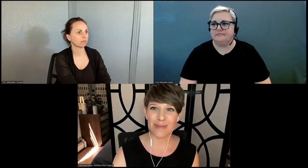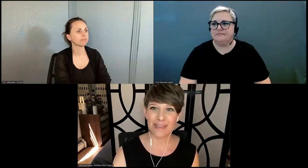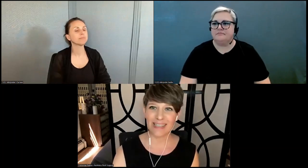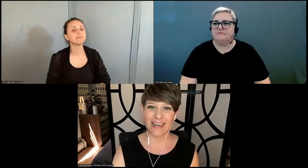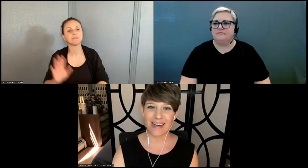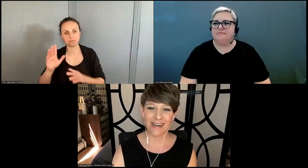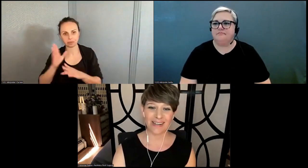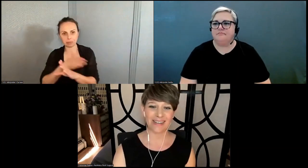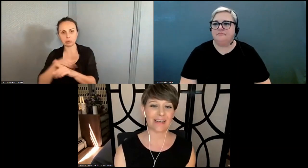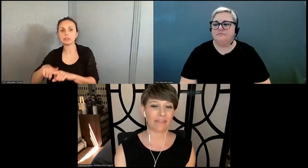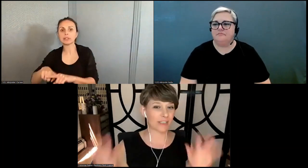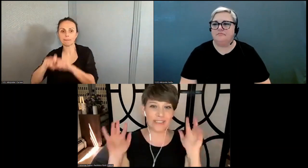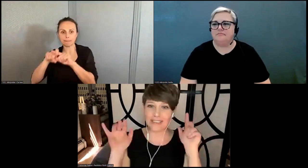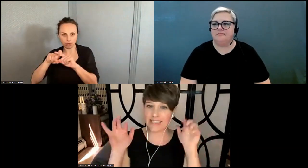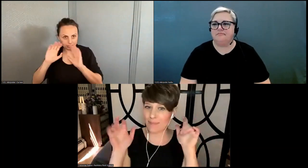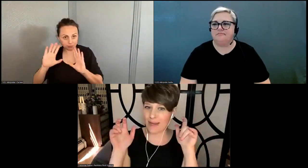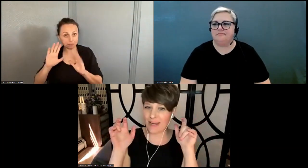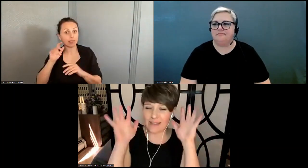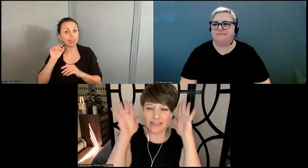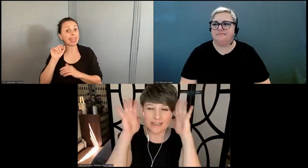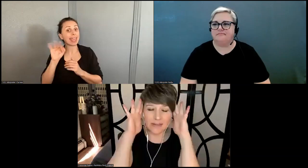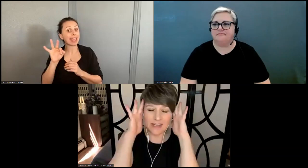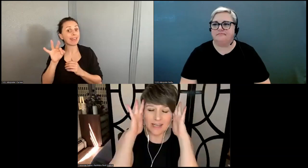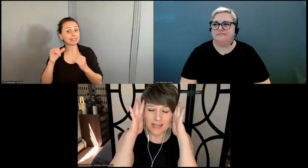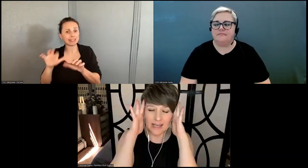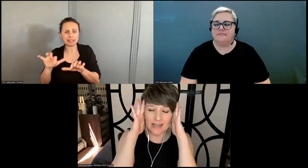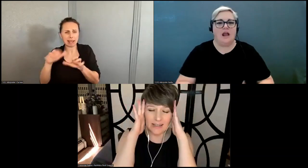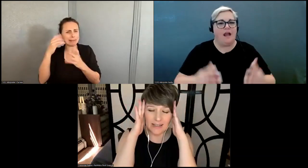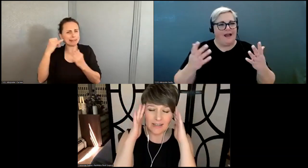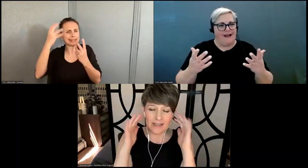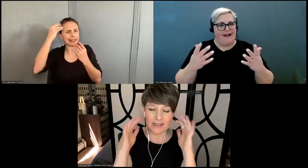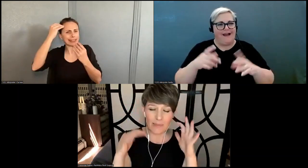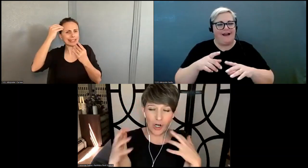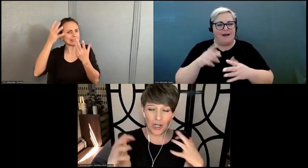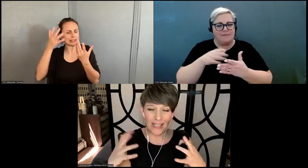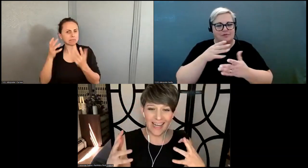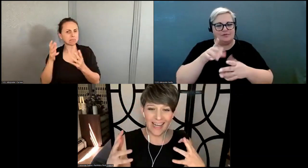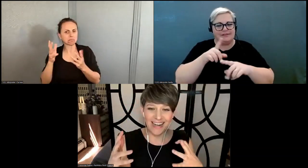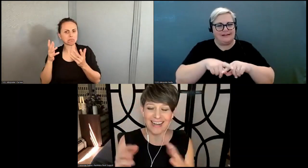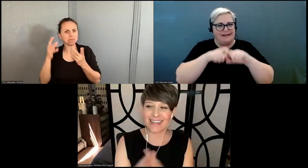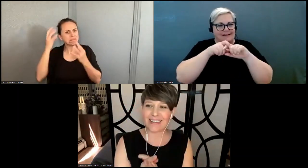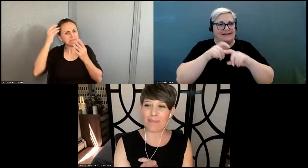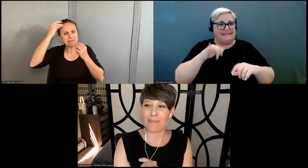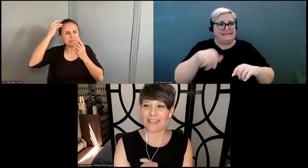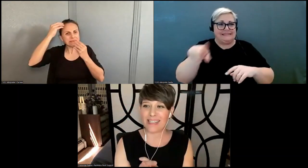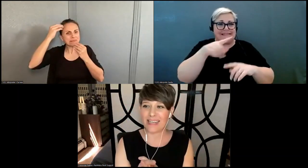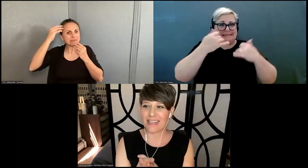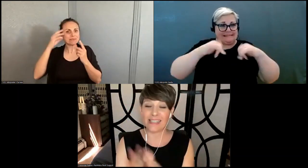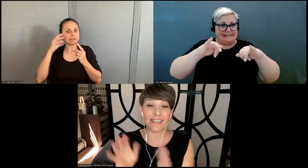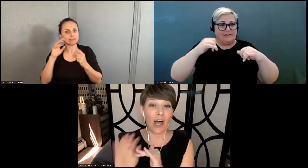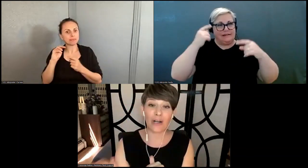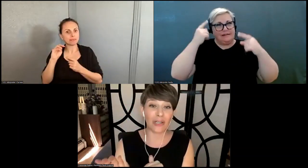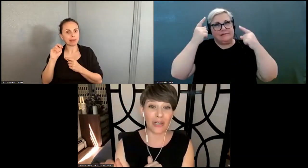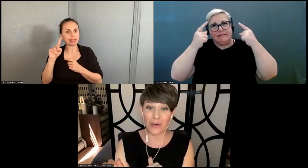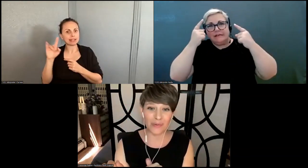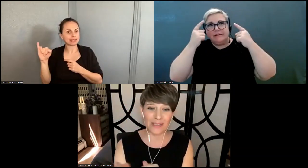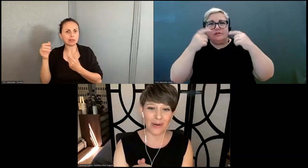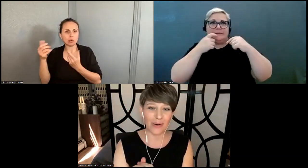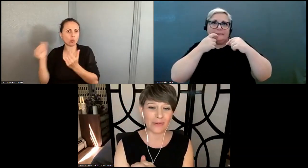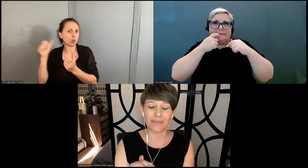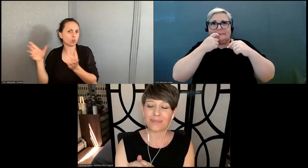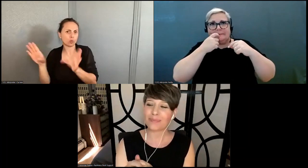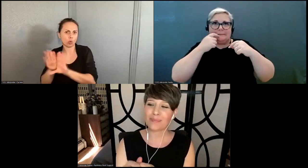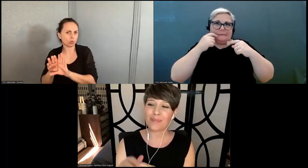Pause the music there. If you're still typing, still thinking, percolating, the Menti does not